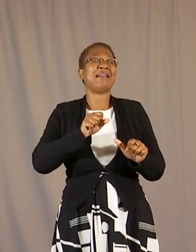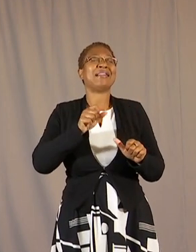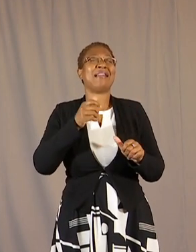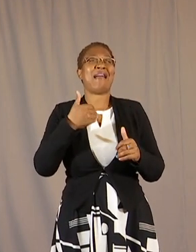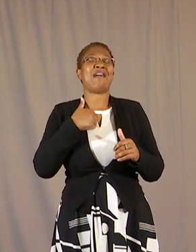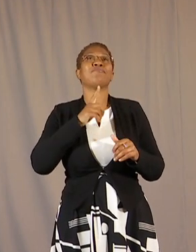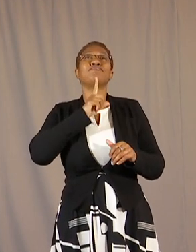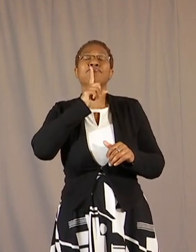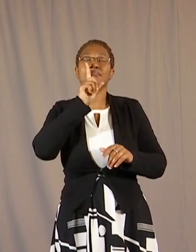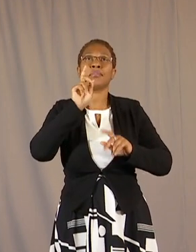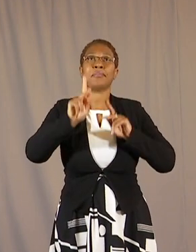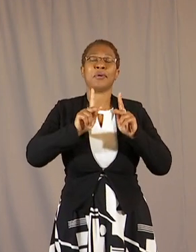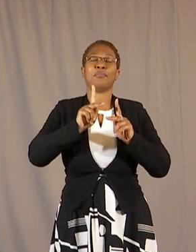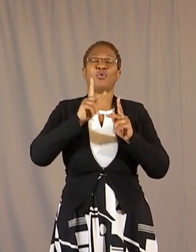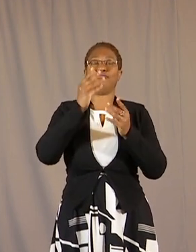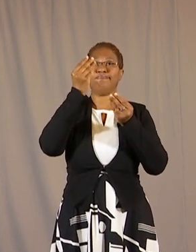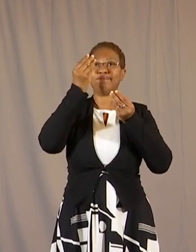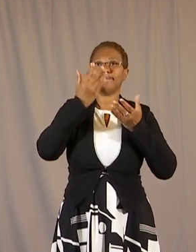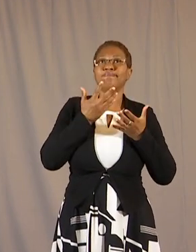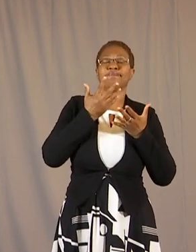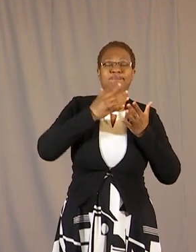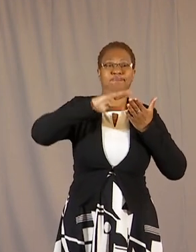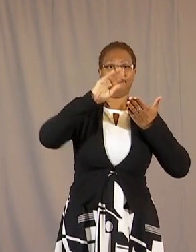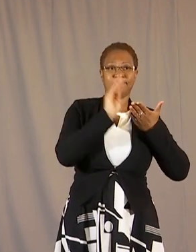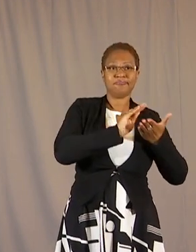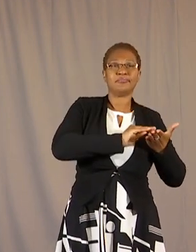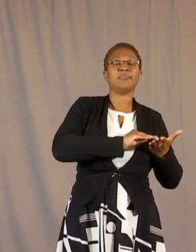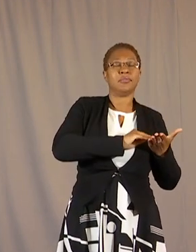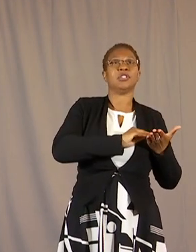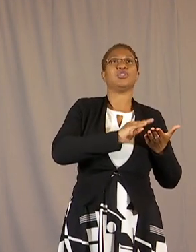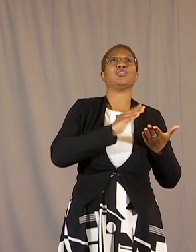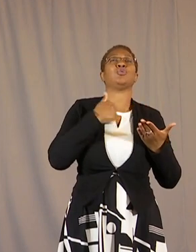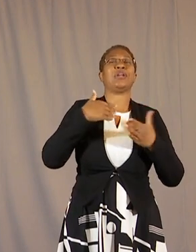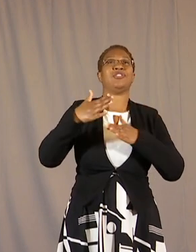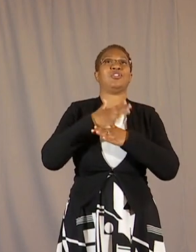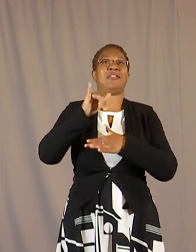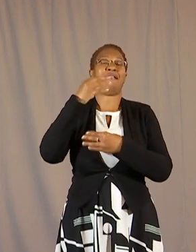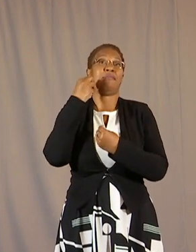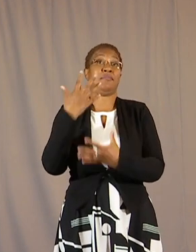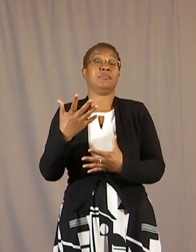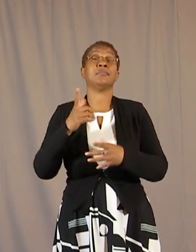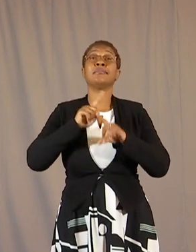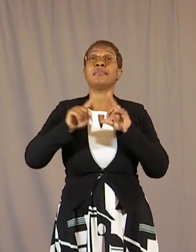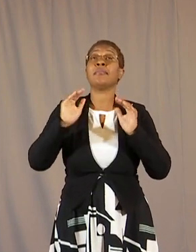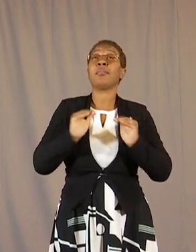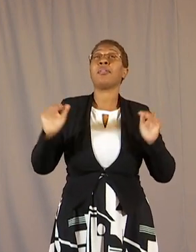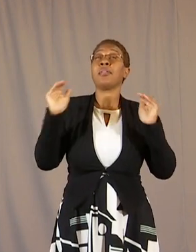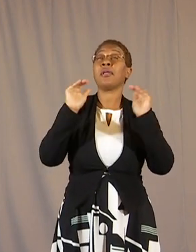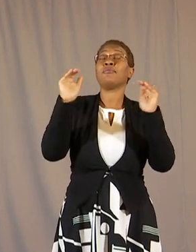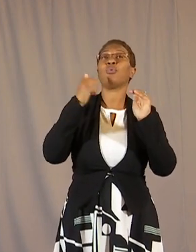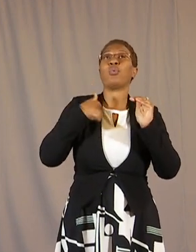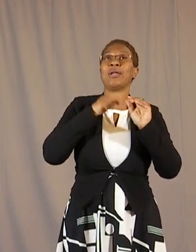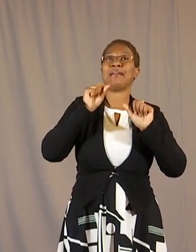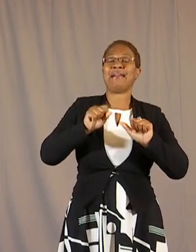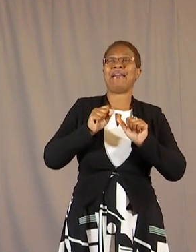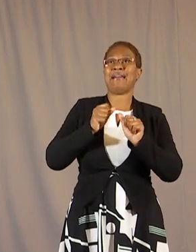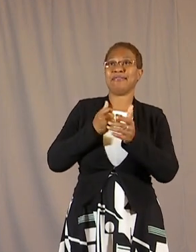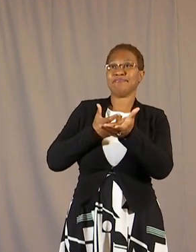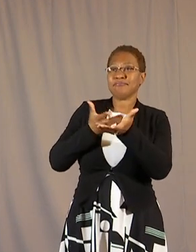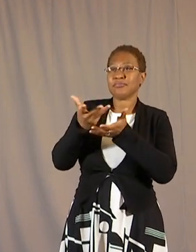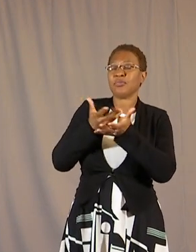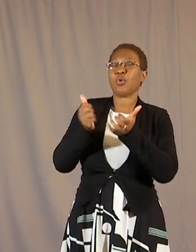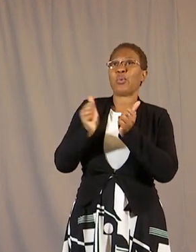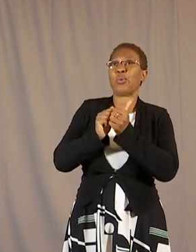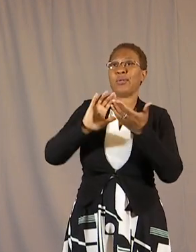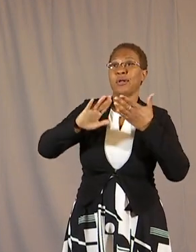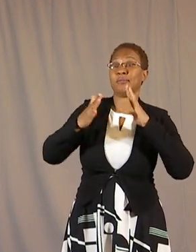elements. So I think that's important for us to remember, that there are different levels by which we can engage communities to build the